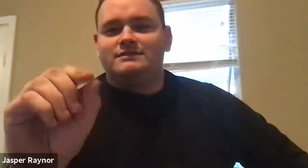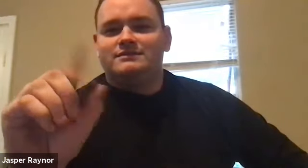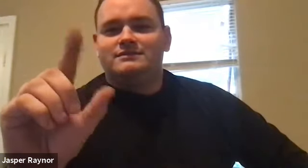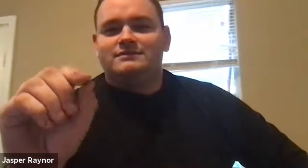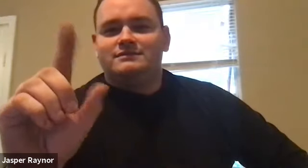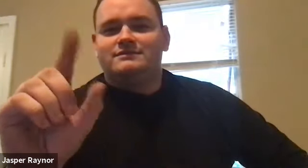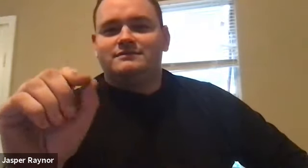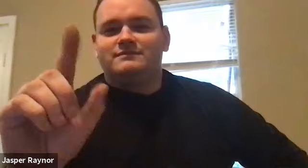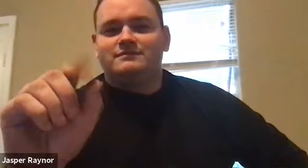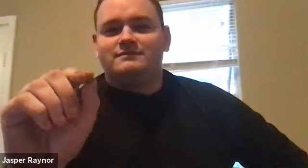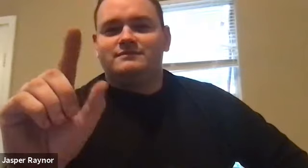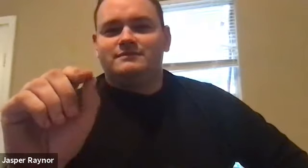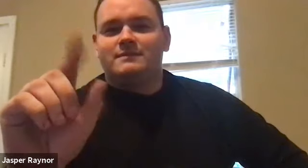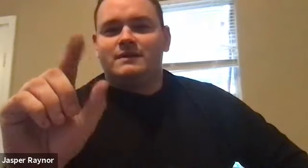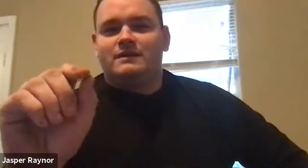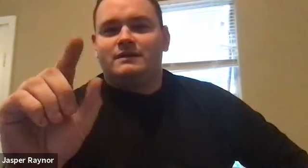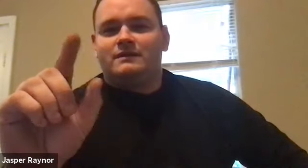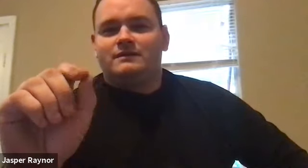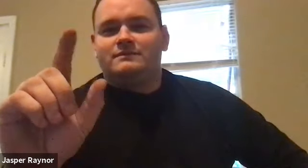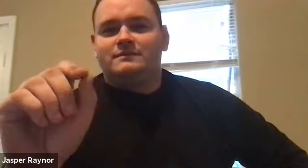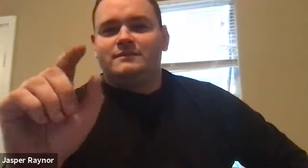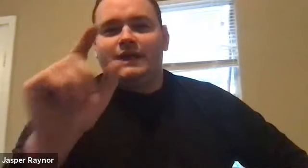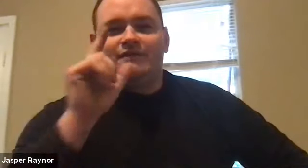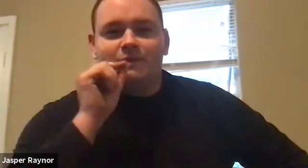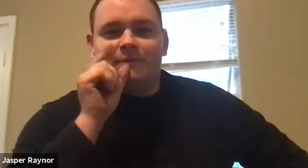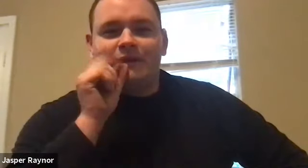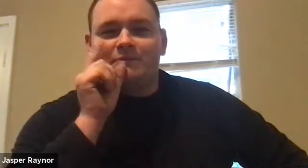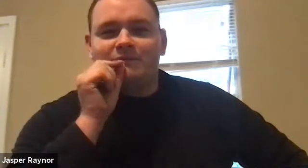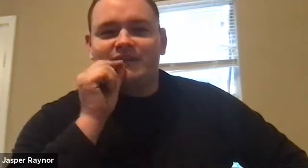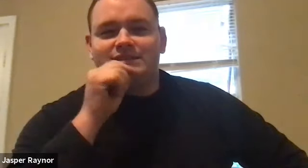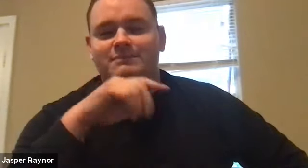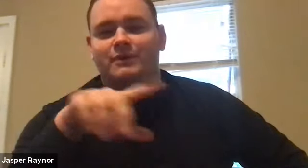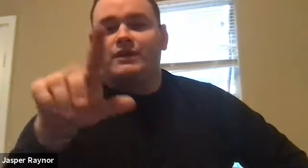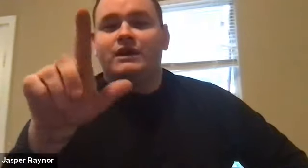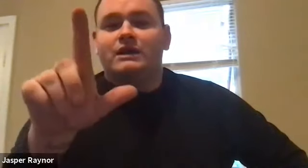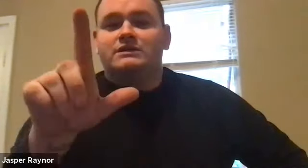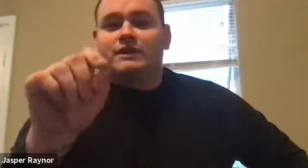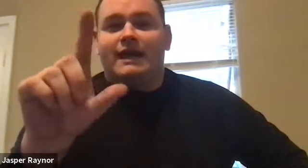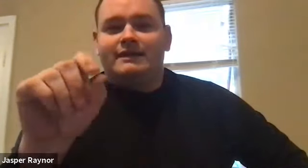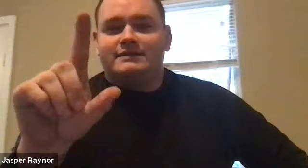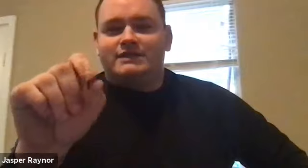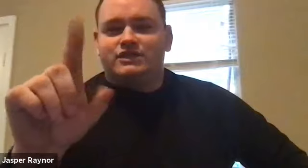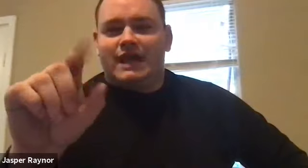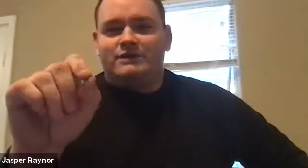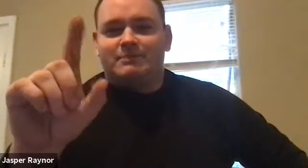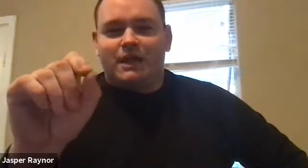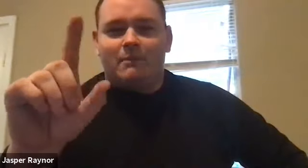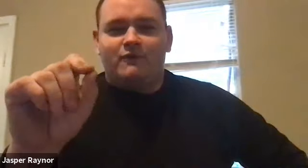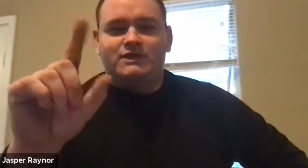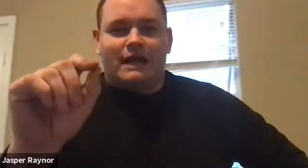here to your face because that's bird. Yeah, you put it by your face at the bird. So yeah, that's just how it's become over time.